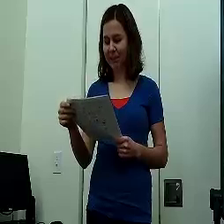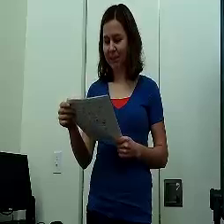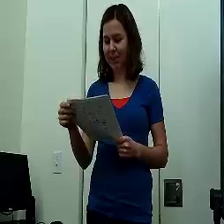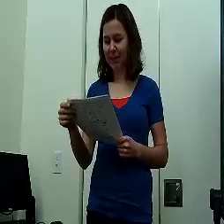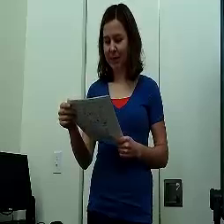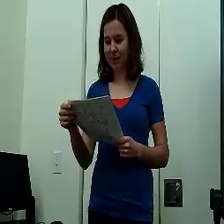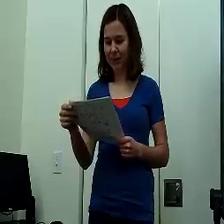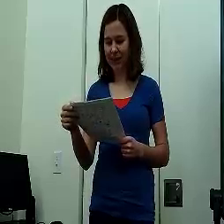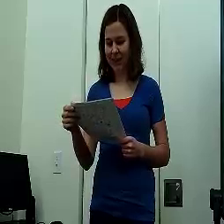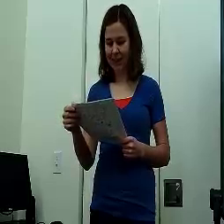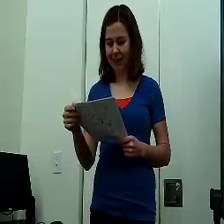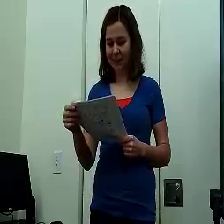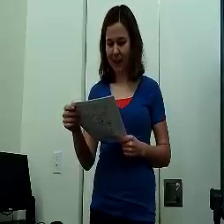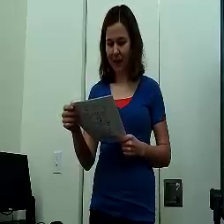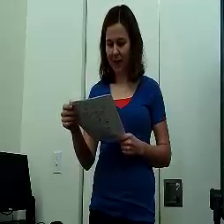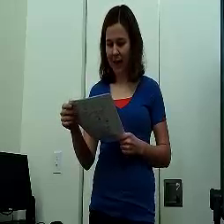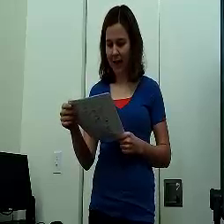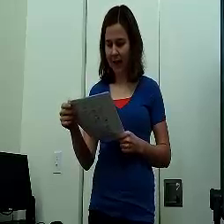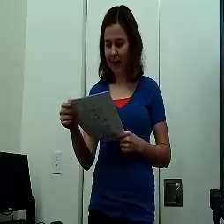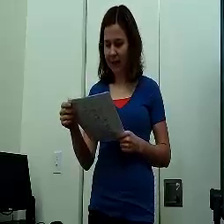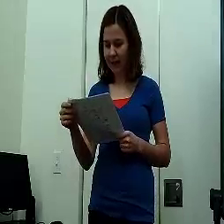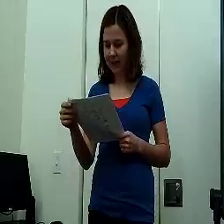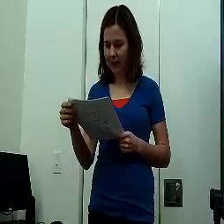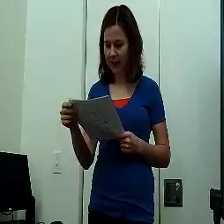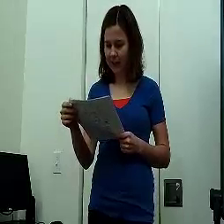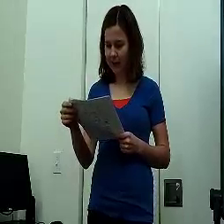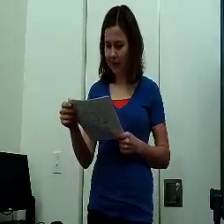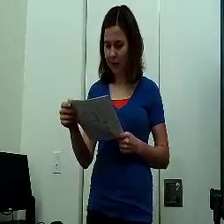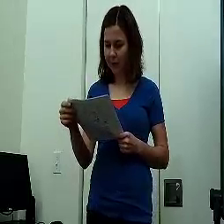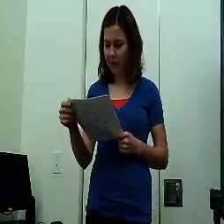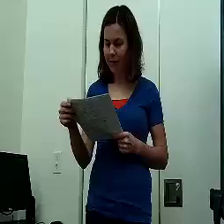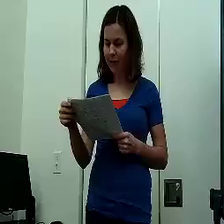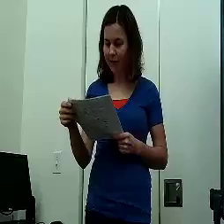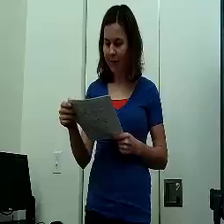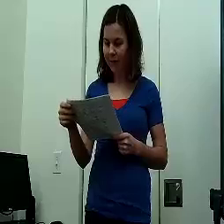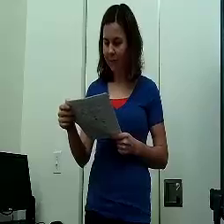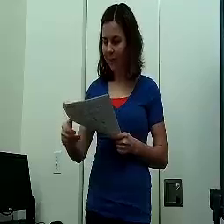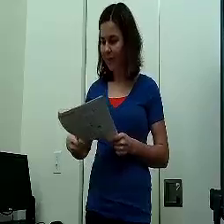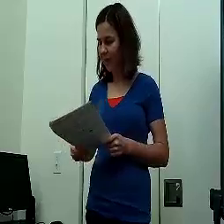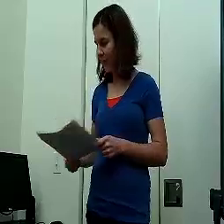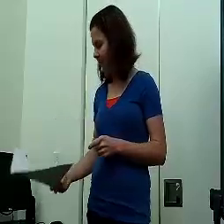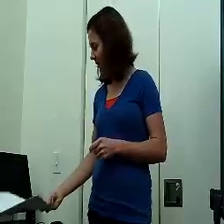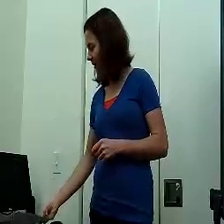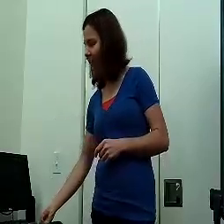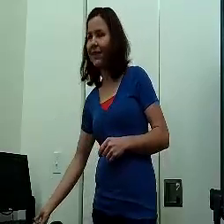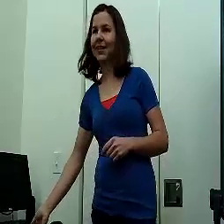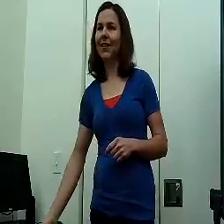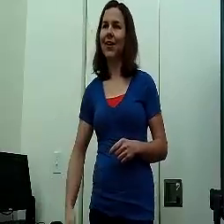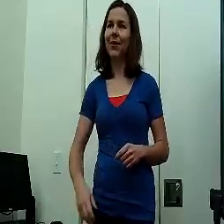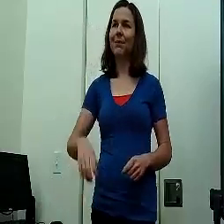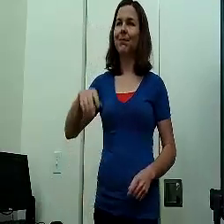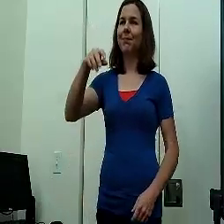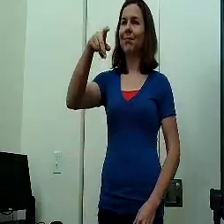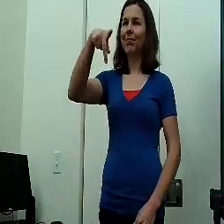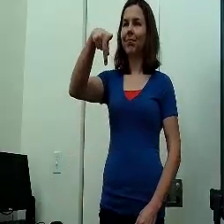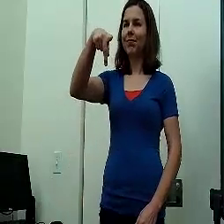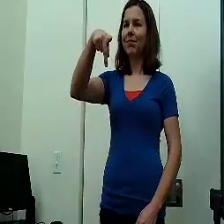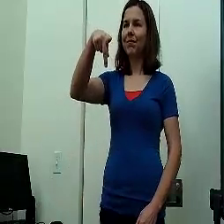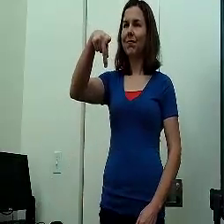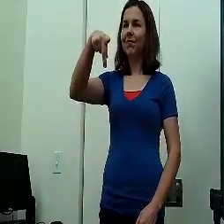more You consistent. would think. Okay, let's do, okay. Another hard one.